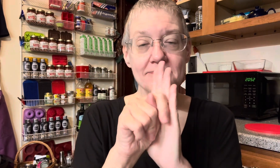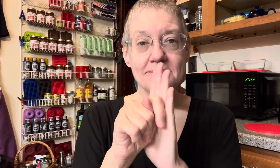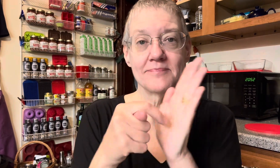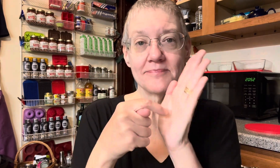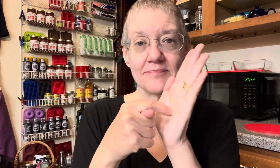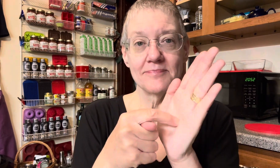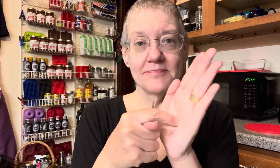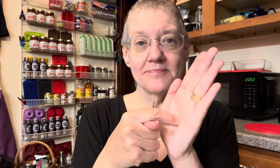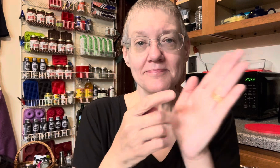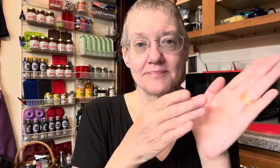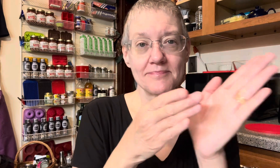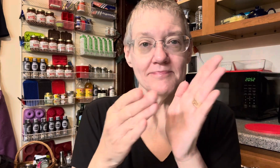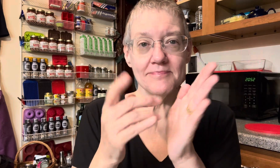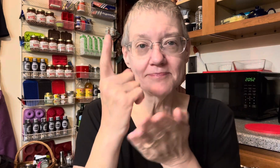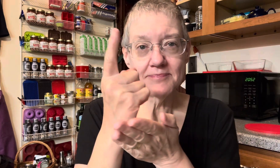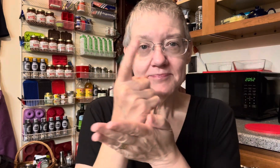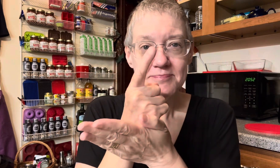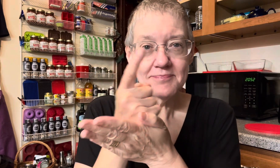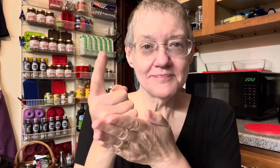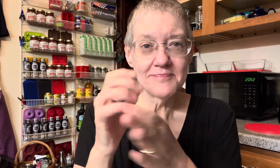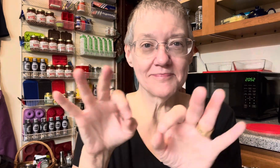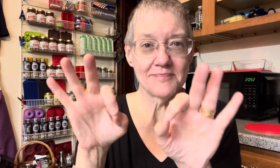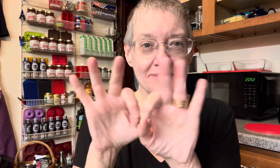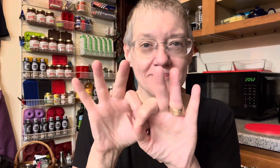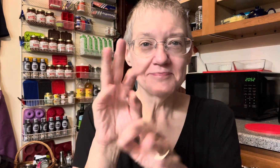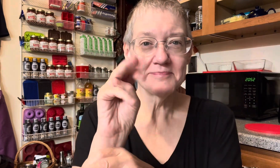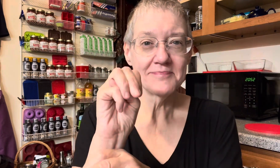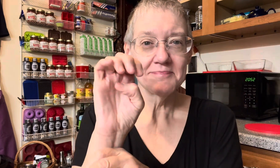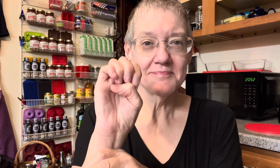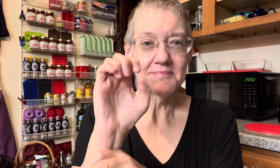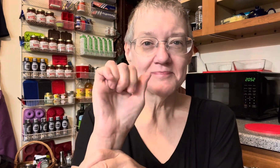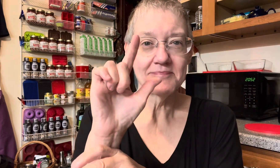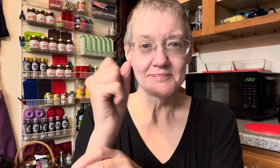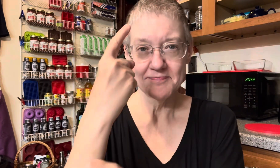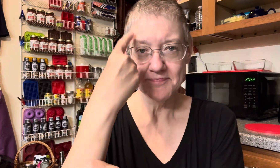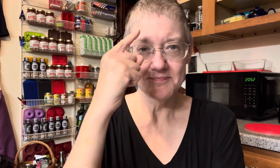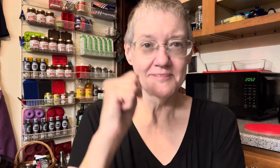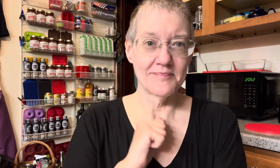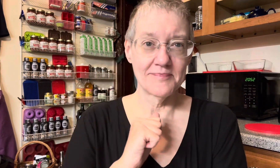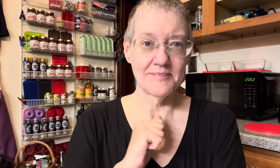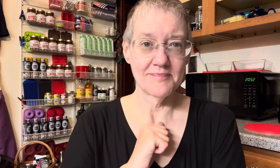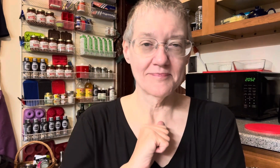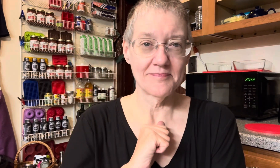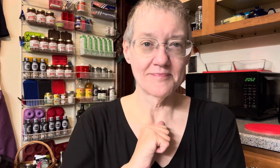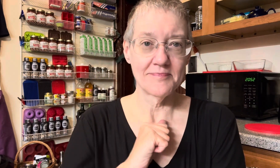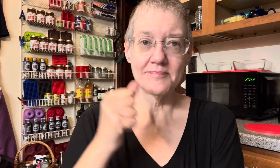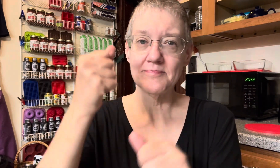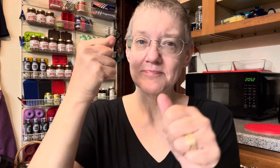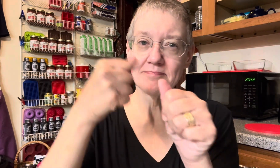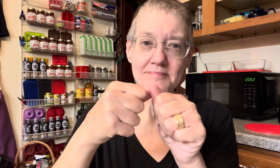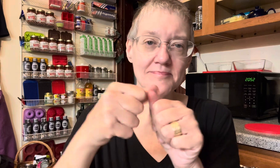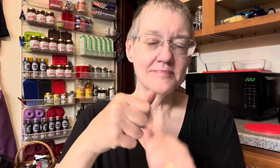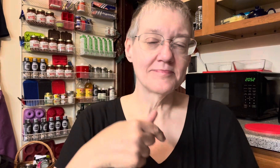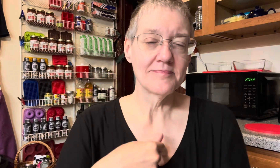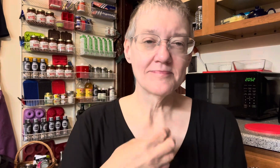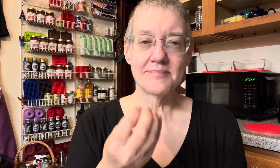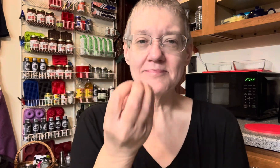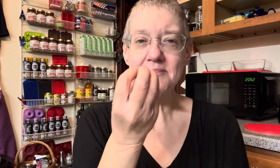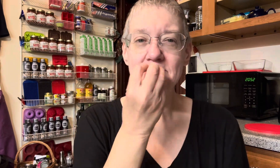I will be making a video showing how I plan a week's worth of meals for myself. Remember, I